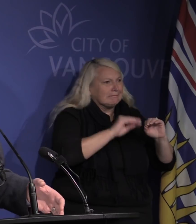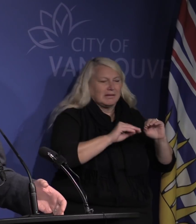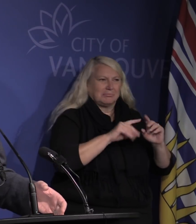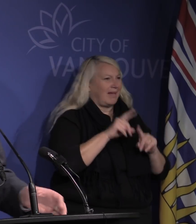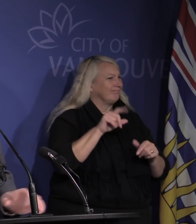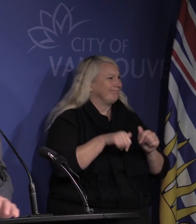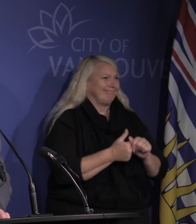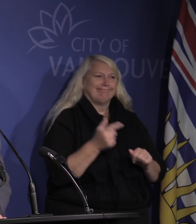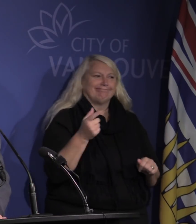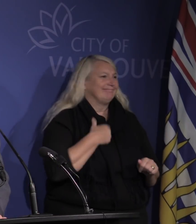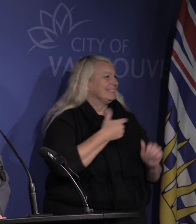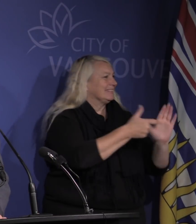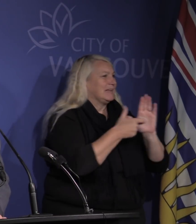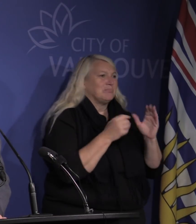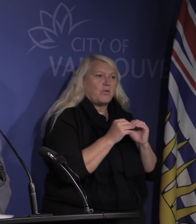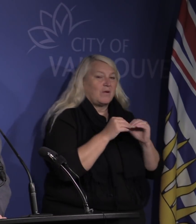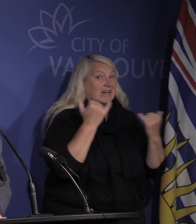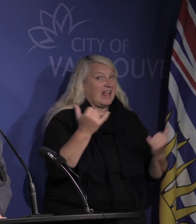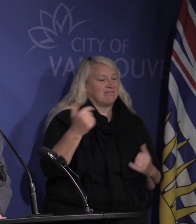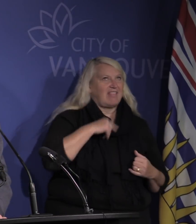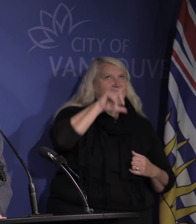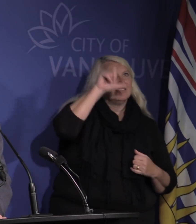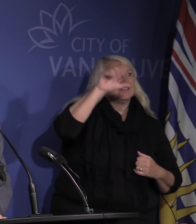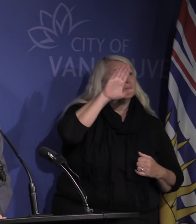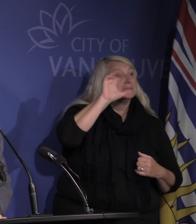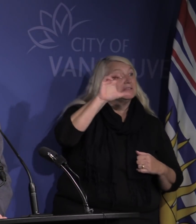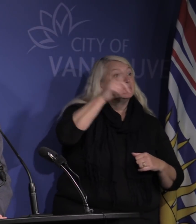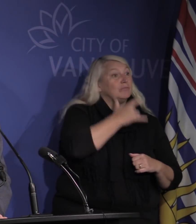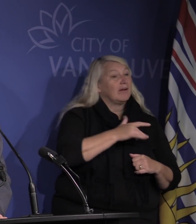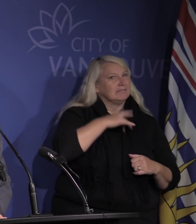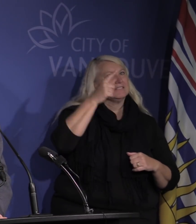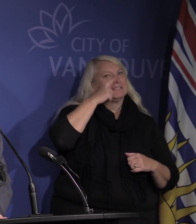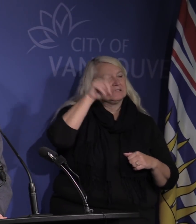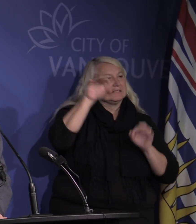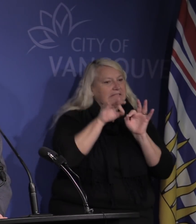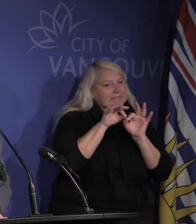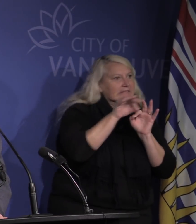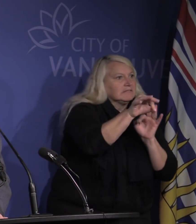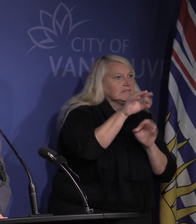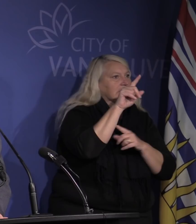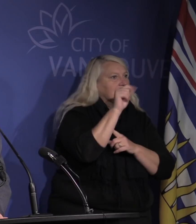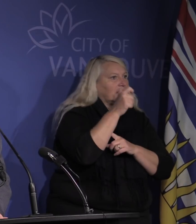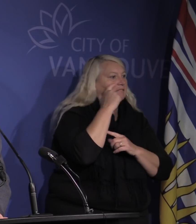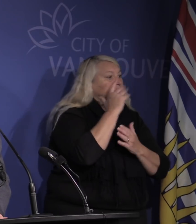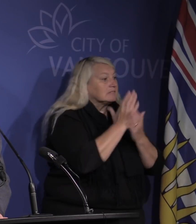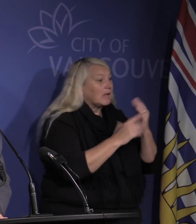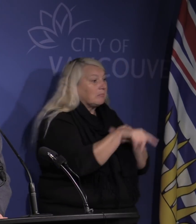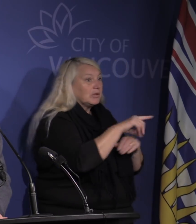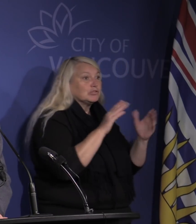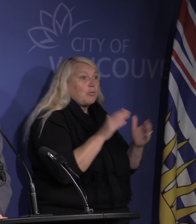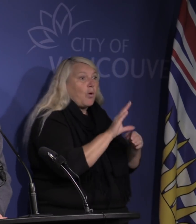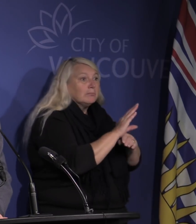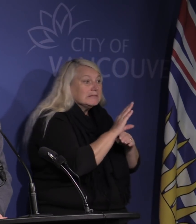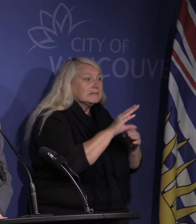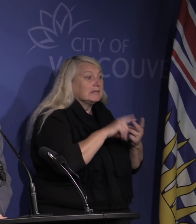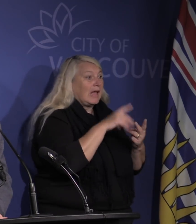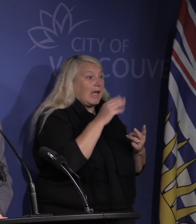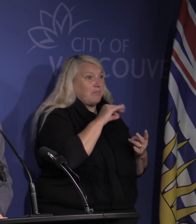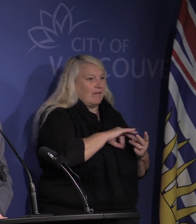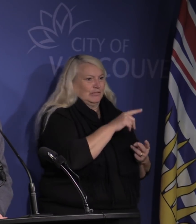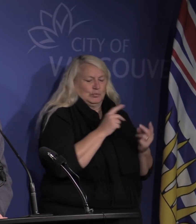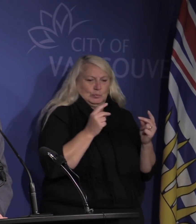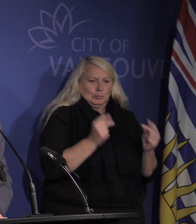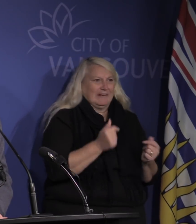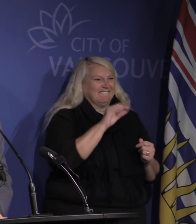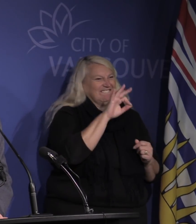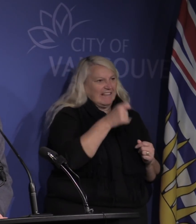calling on the provincial government to expand the property tax deferral program to provide immediate relief for small businesses and nonprofits. This is a